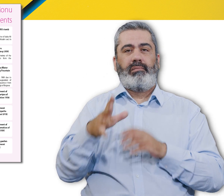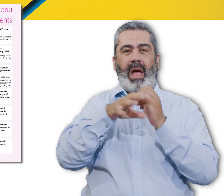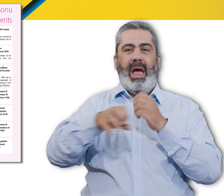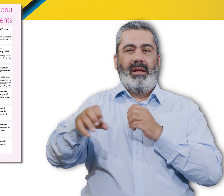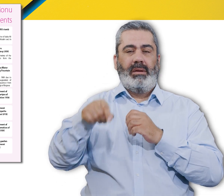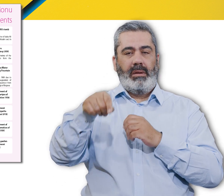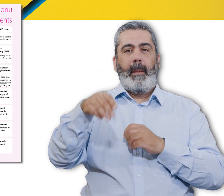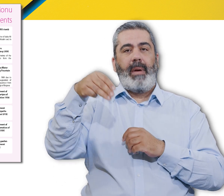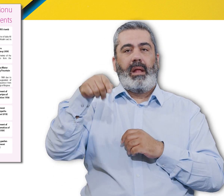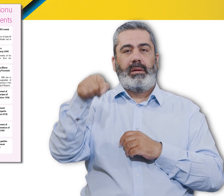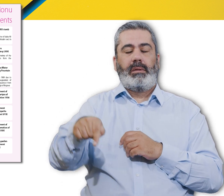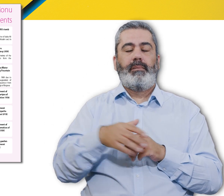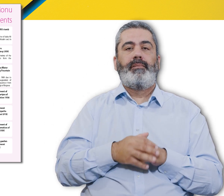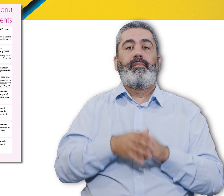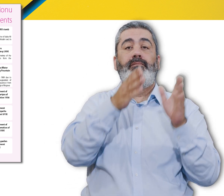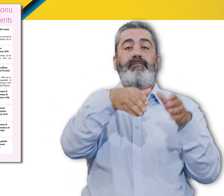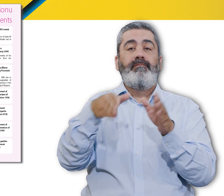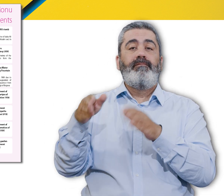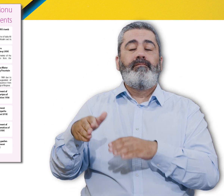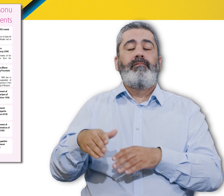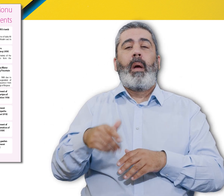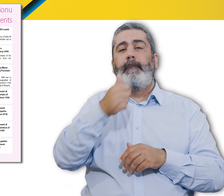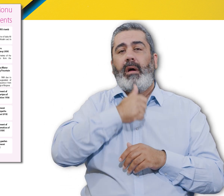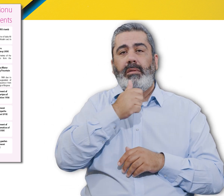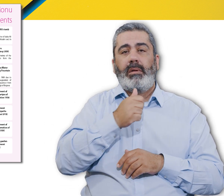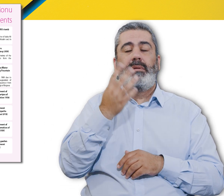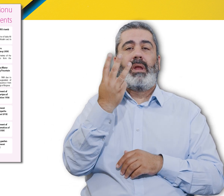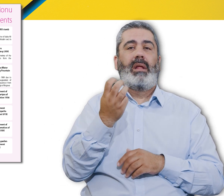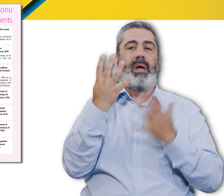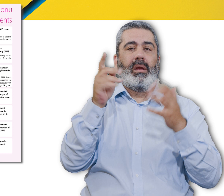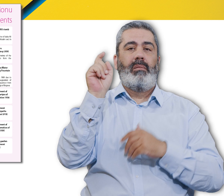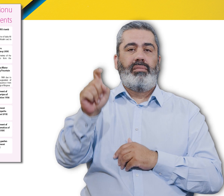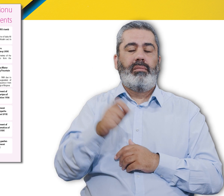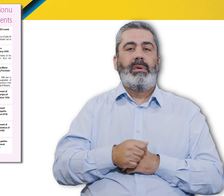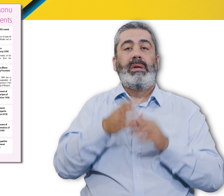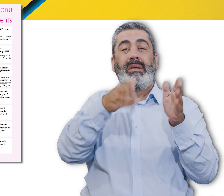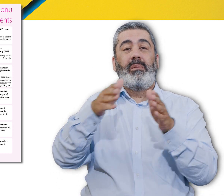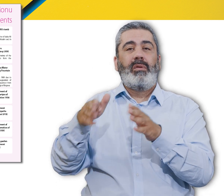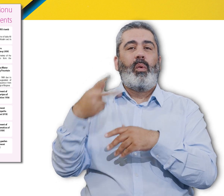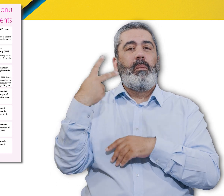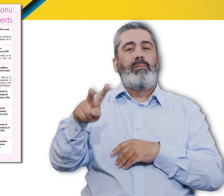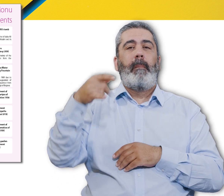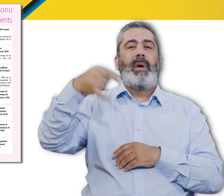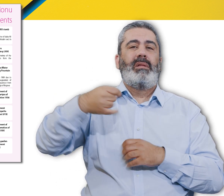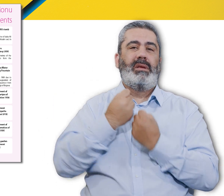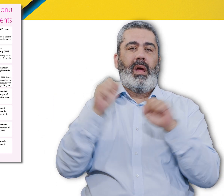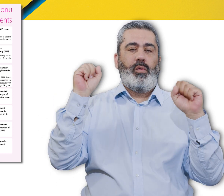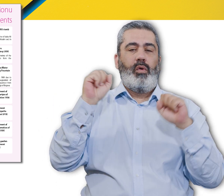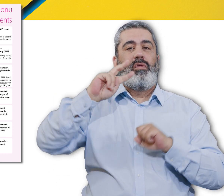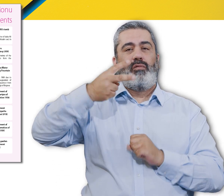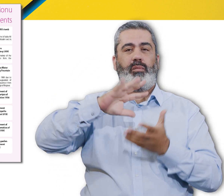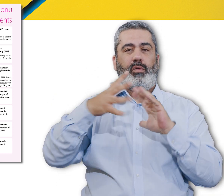WW2. Bogova Water Supply Fountain, number 31. Built in 1989 due to the inauguration of